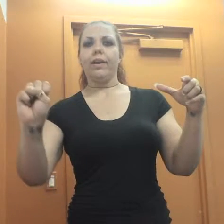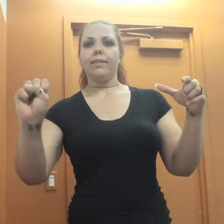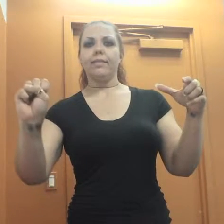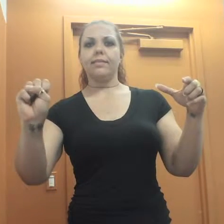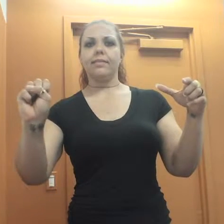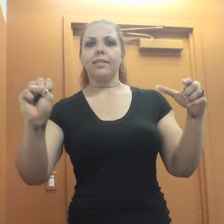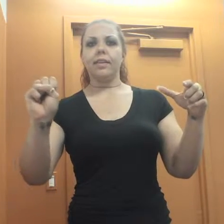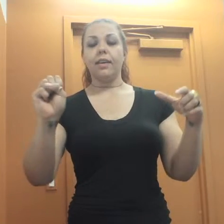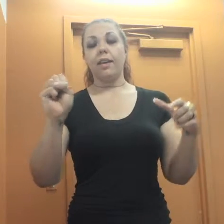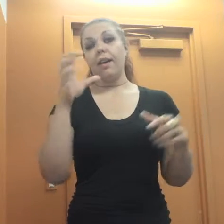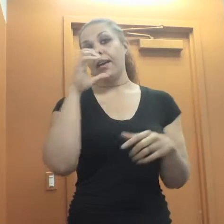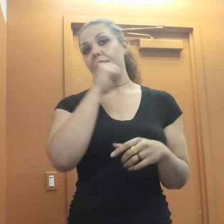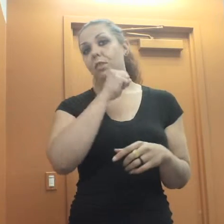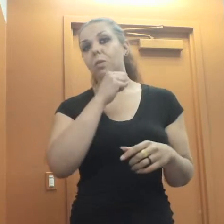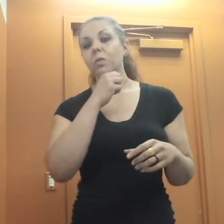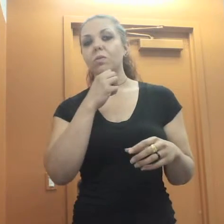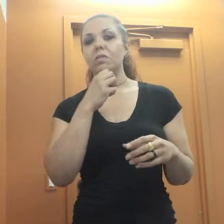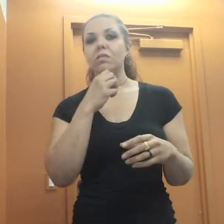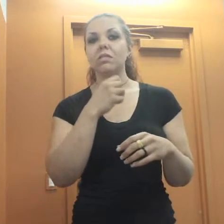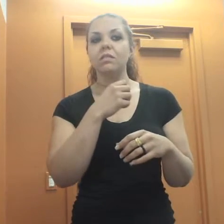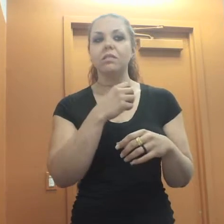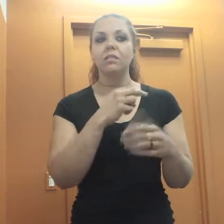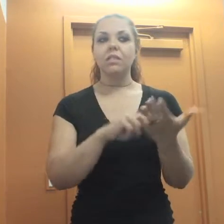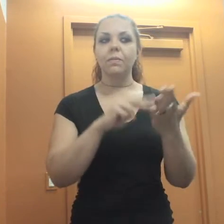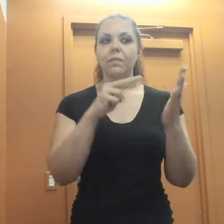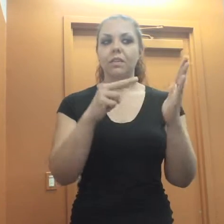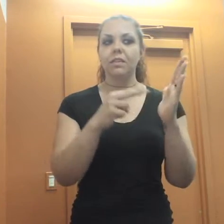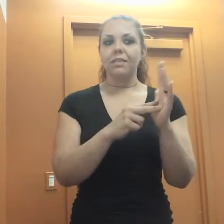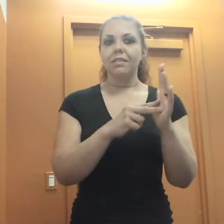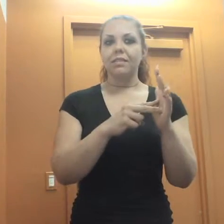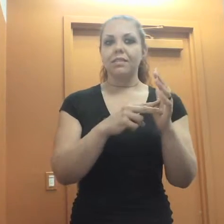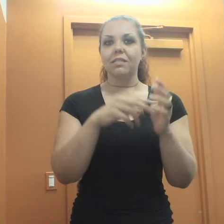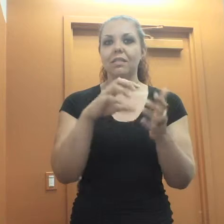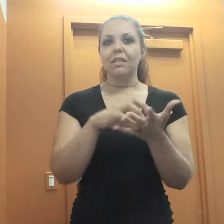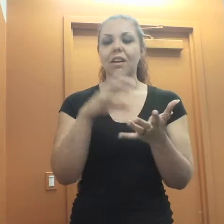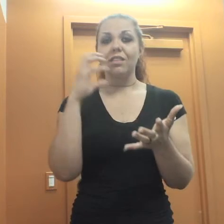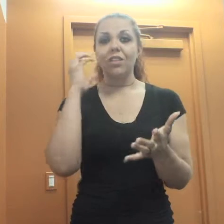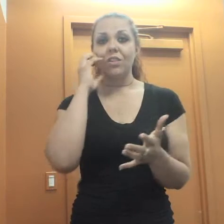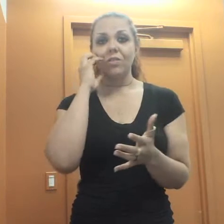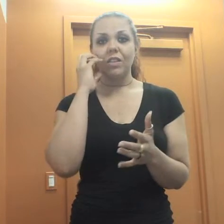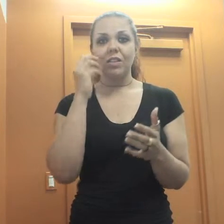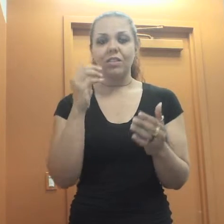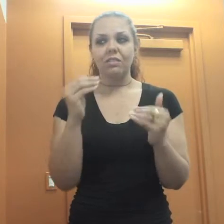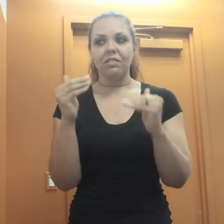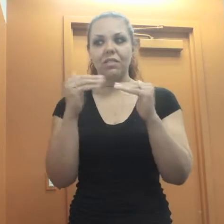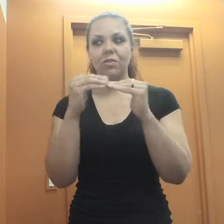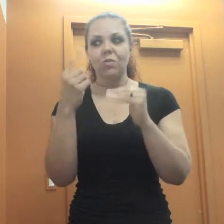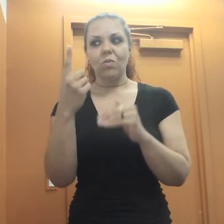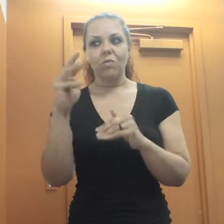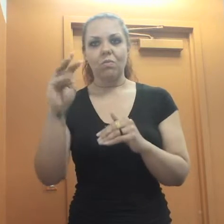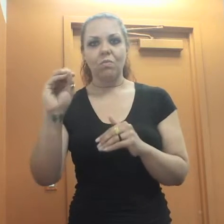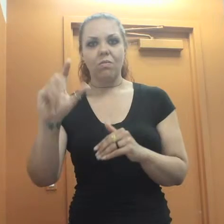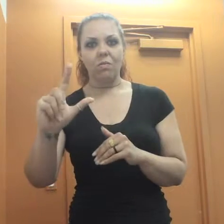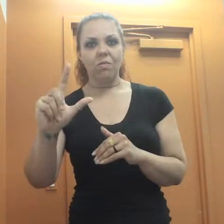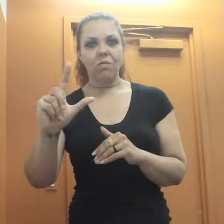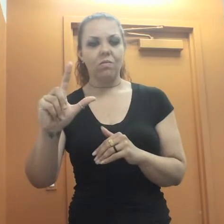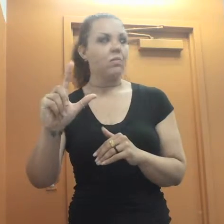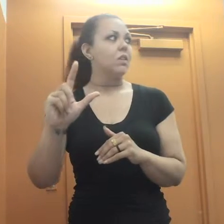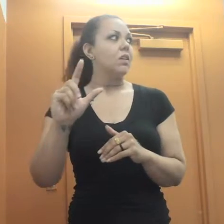the concentration of H2S 1 mole. So you may be thinking, okay, I get it. I just plug in 1.0 molar into the